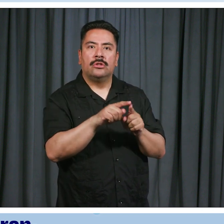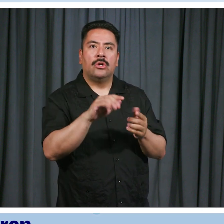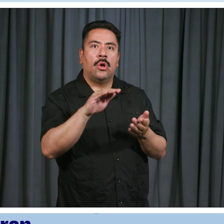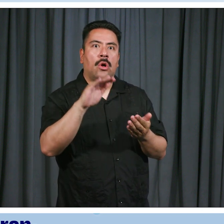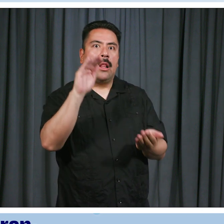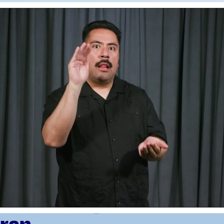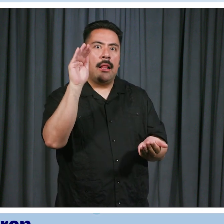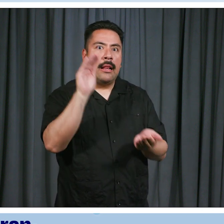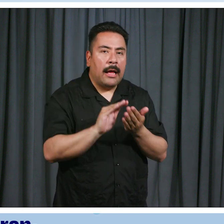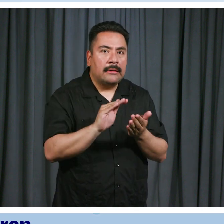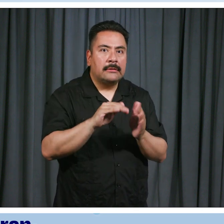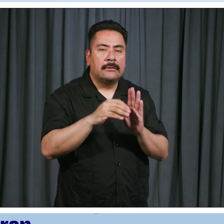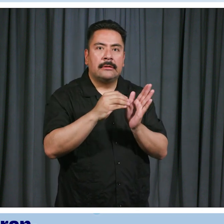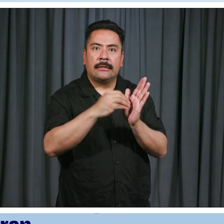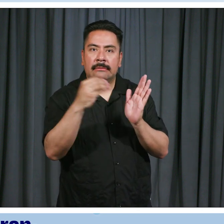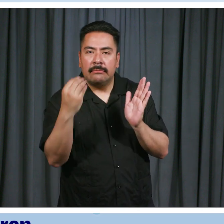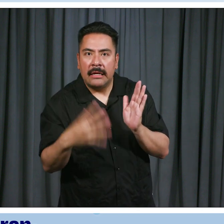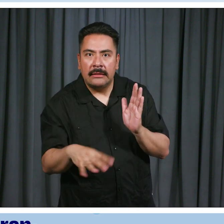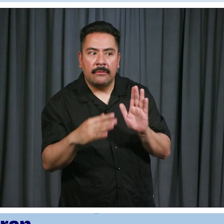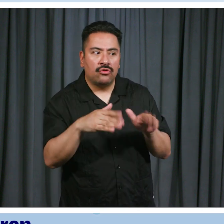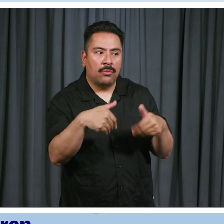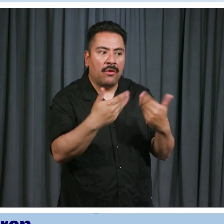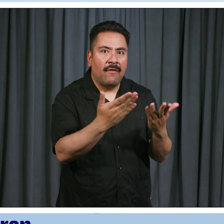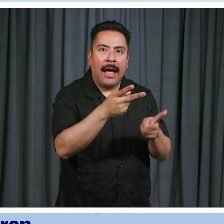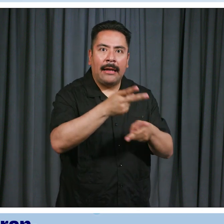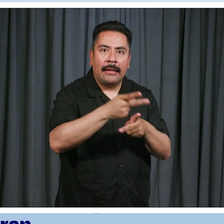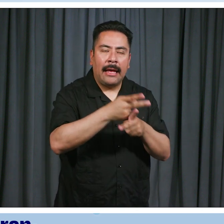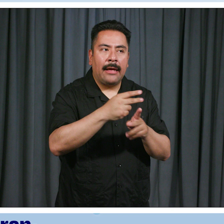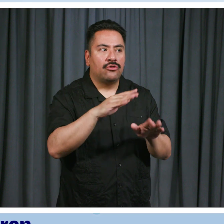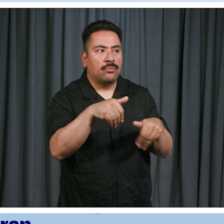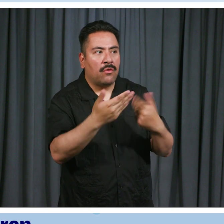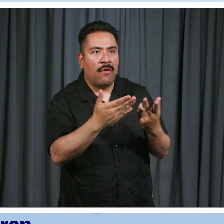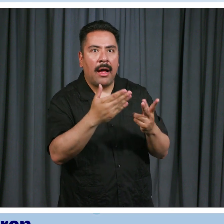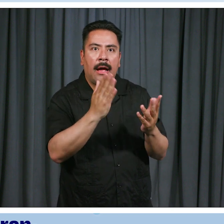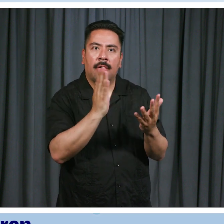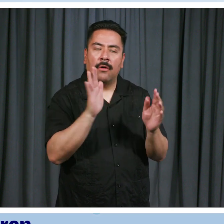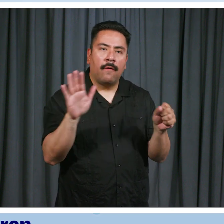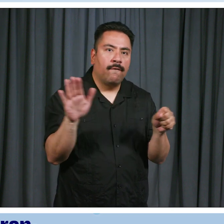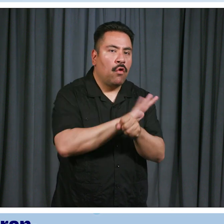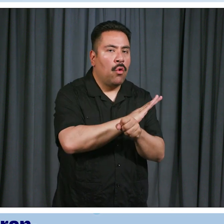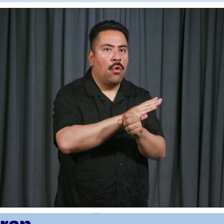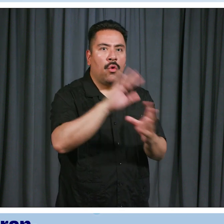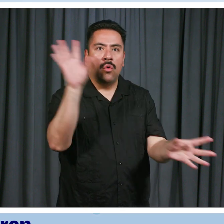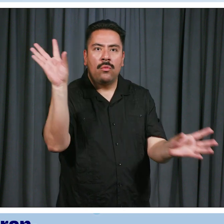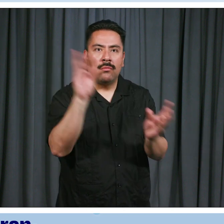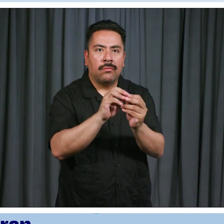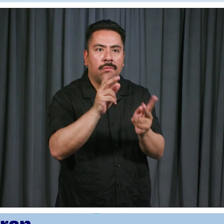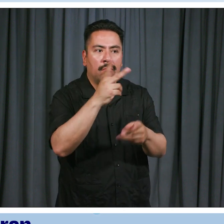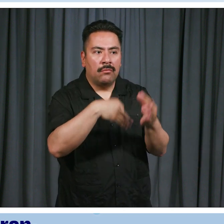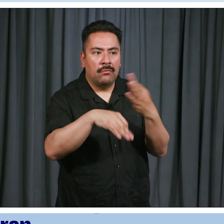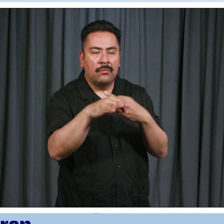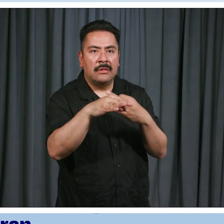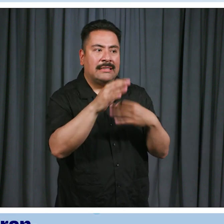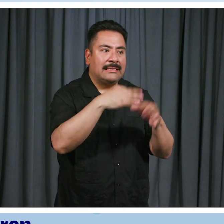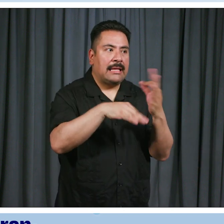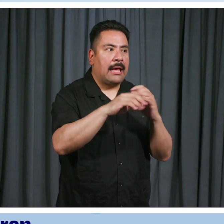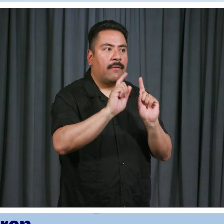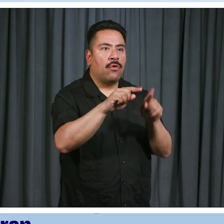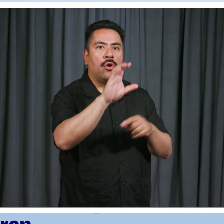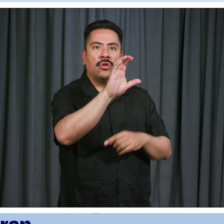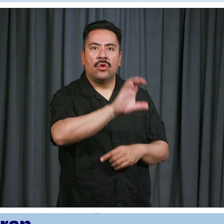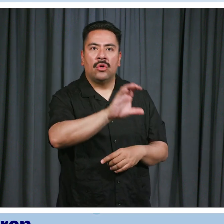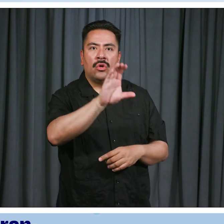to provide that care, to provide that wraparound support versus having someone go to Cook County Jail or